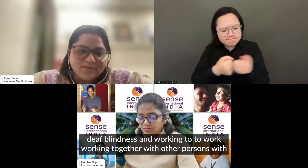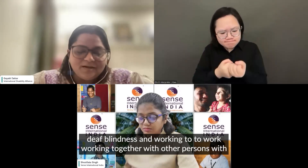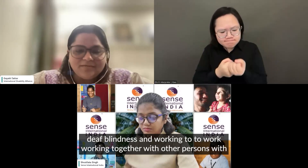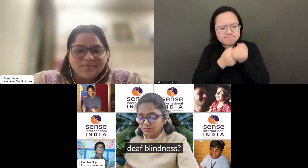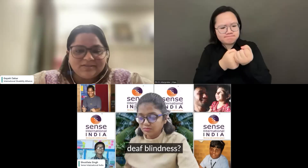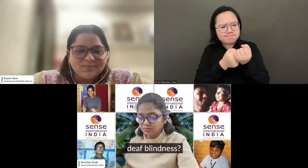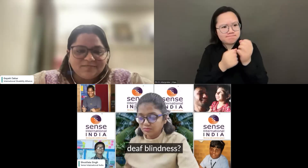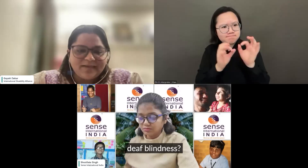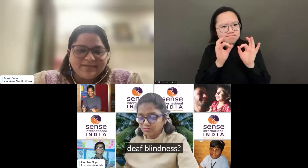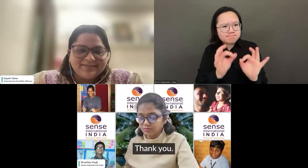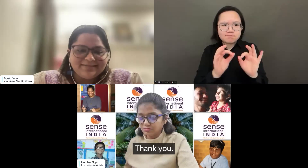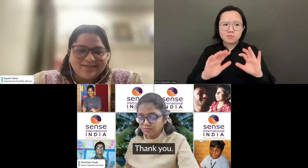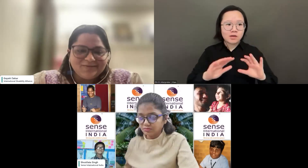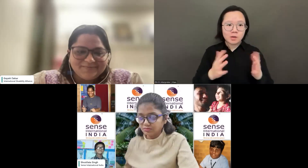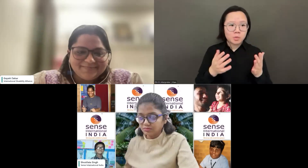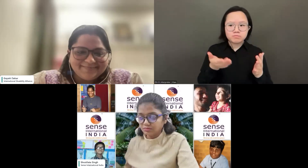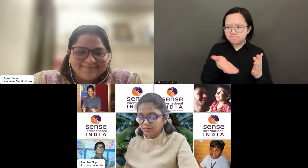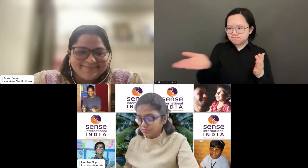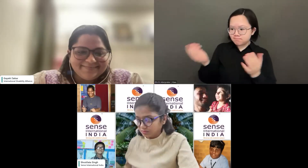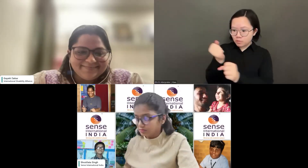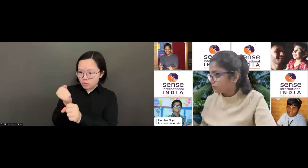together with other persons with deafblindness? Thank you.